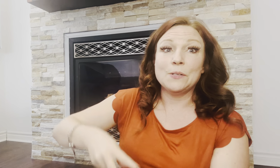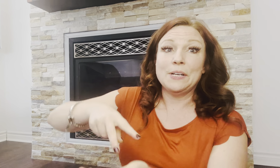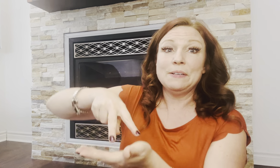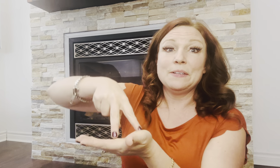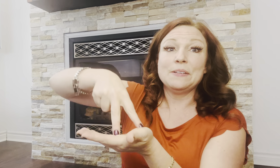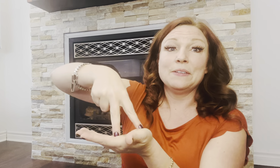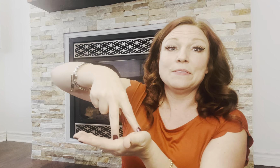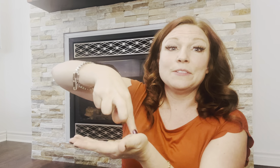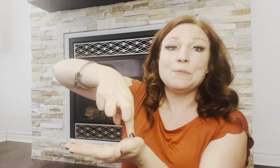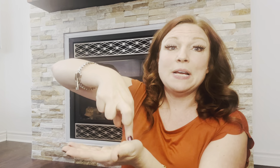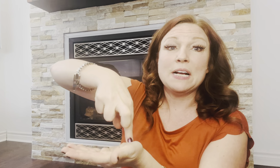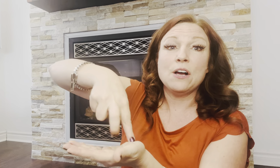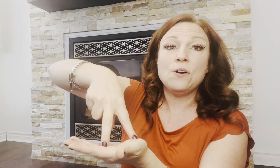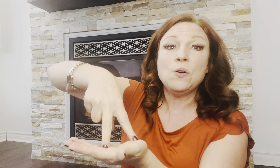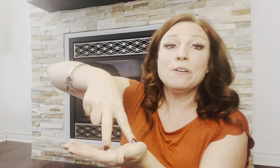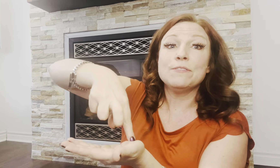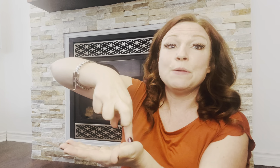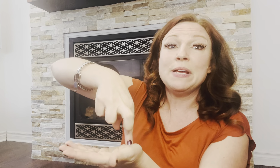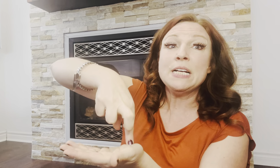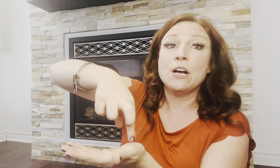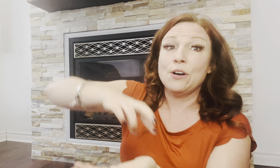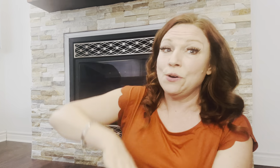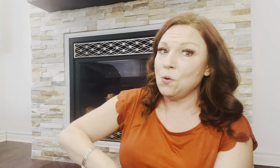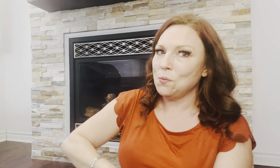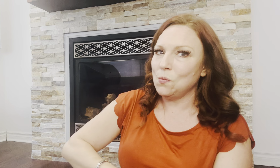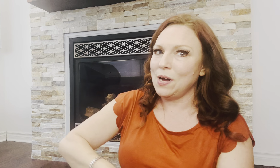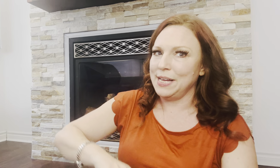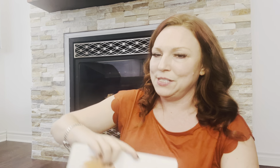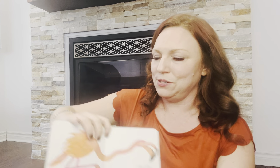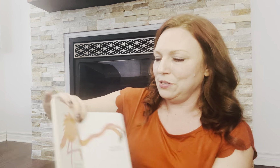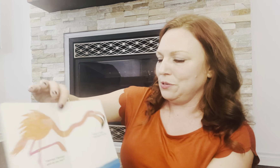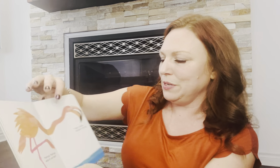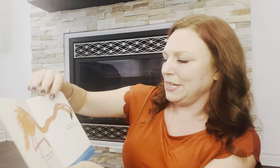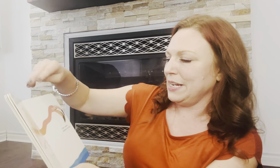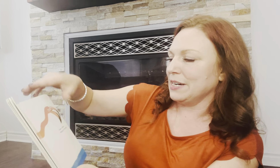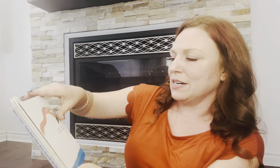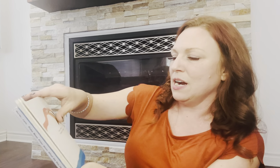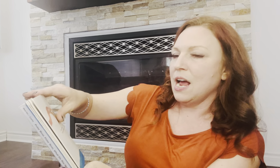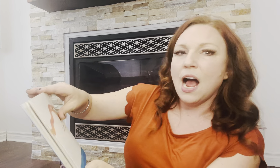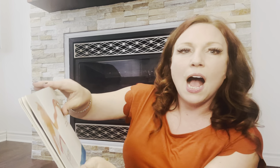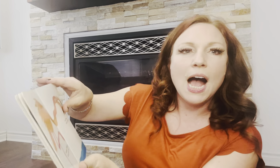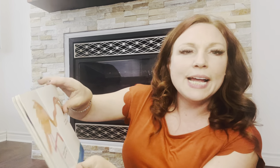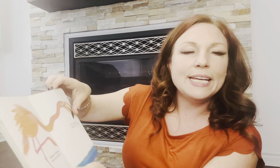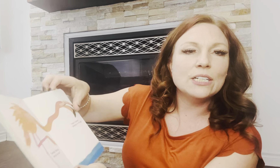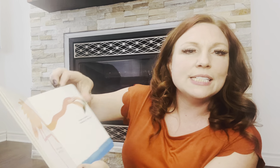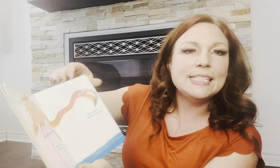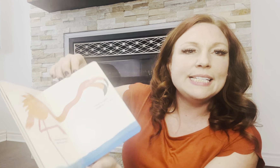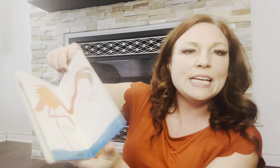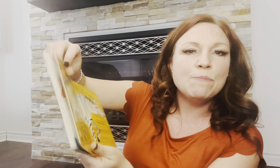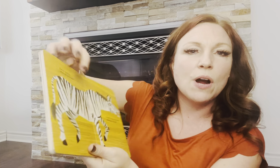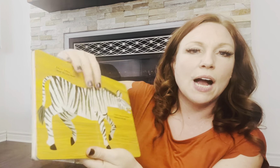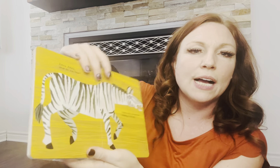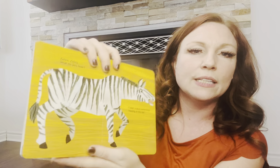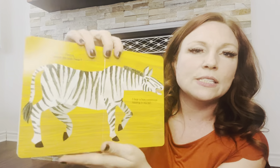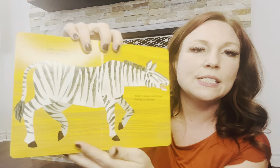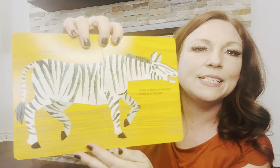sorry. Flamingo, what do you hear? I hear a zebra. There's a